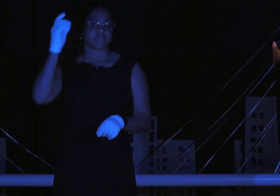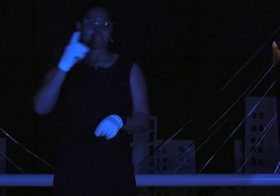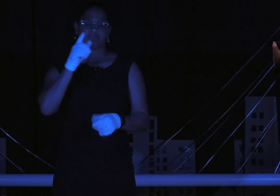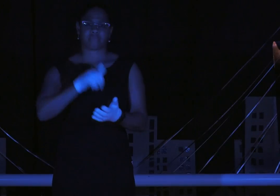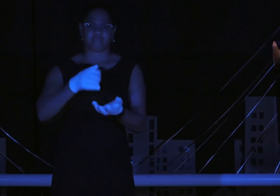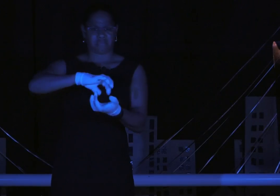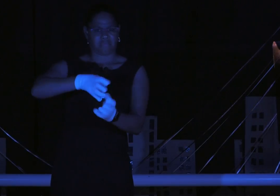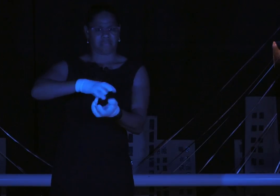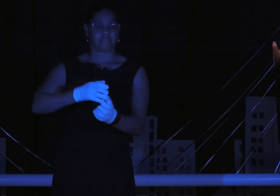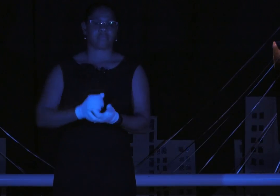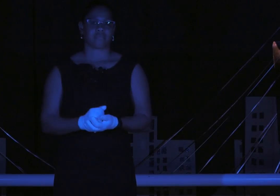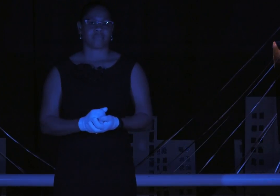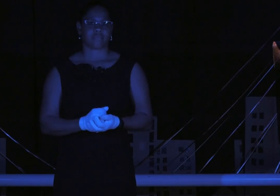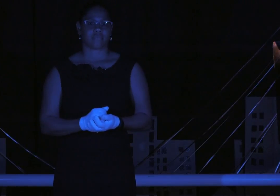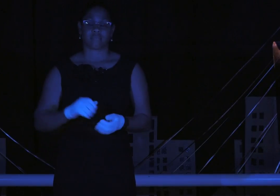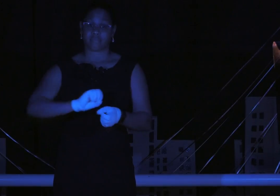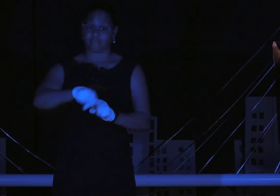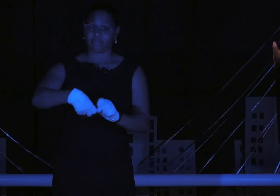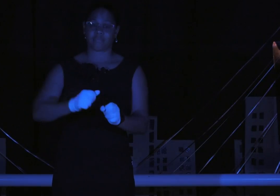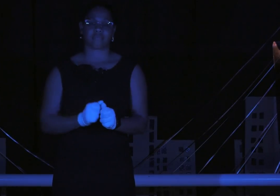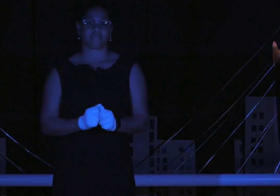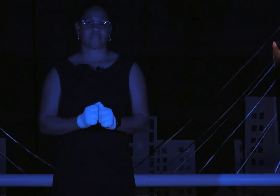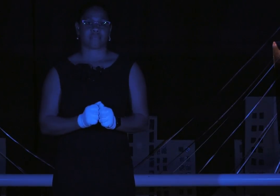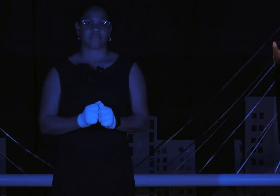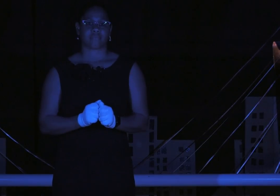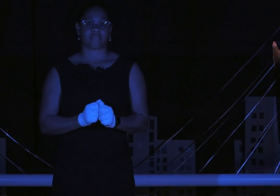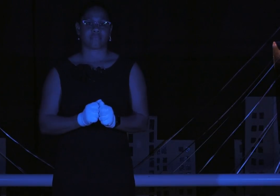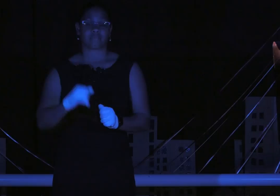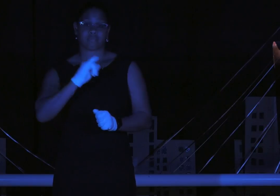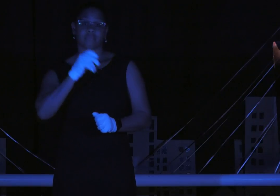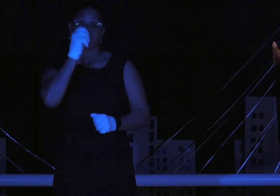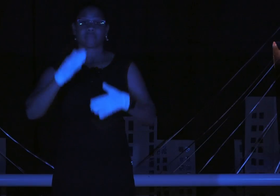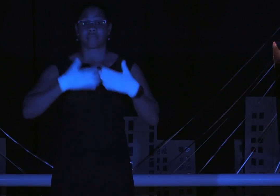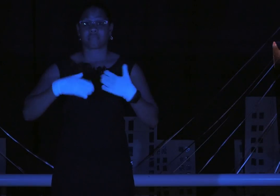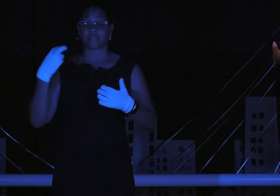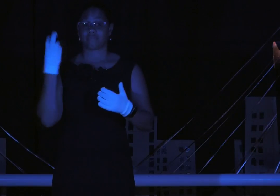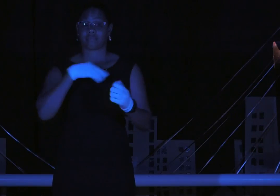confusion? So, I am glad we all communicate